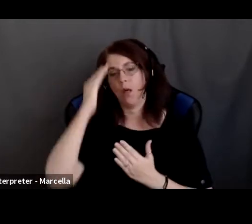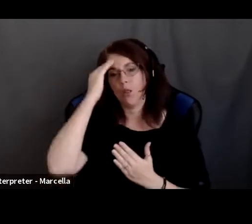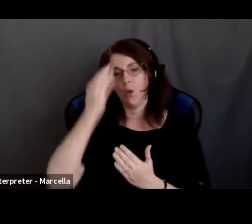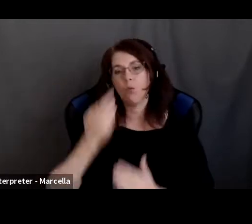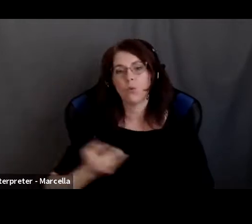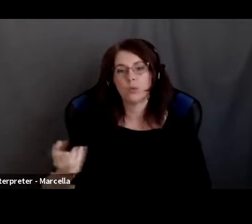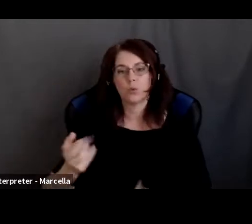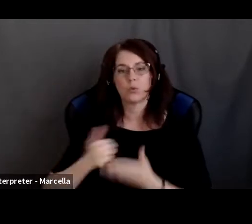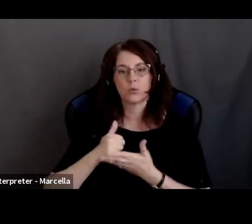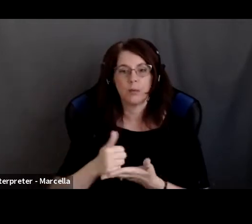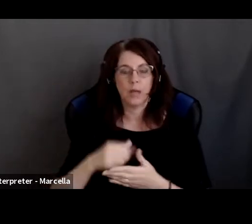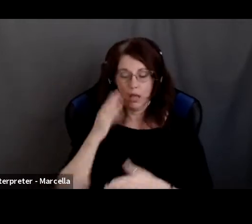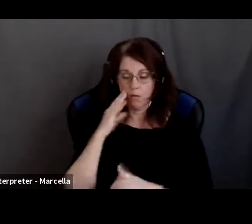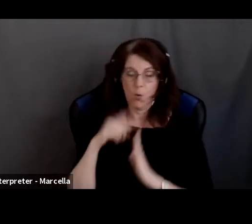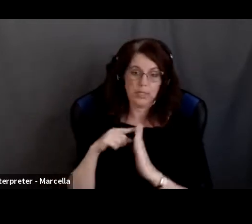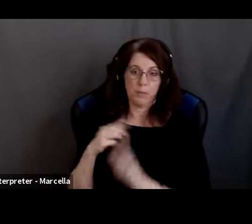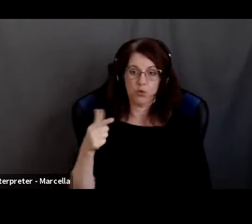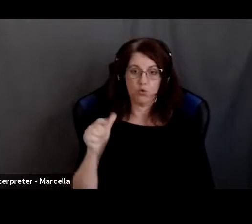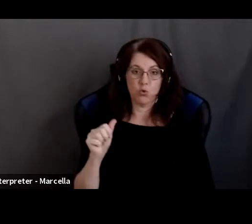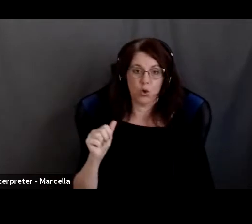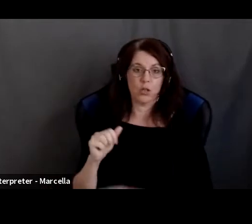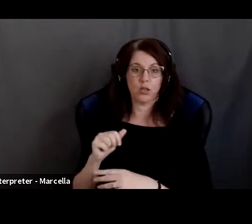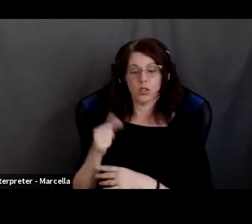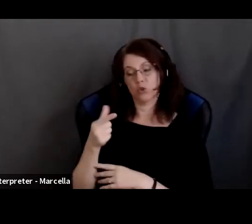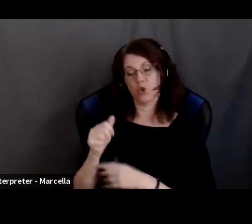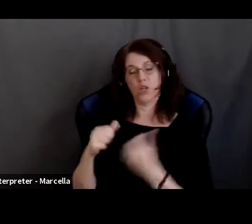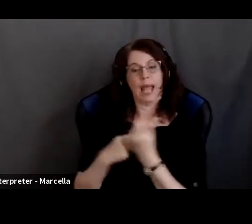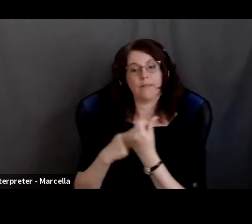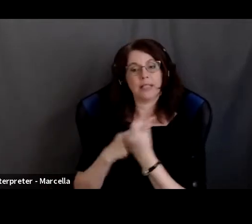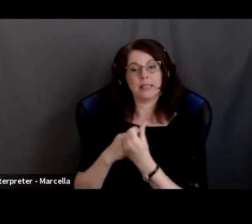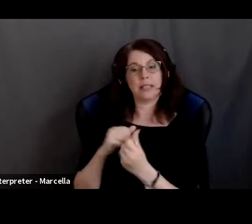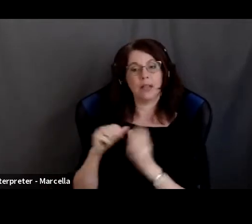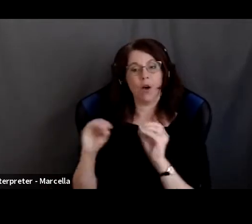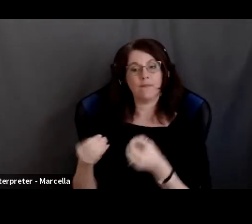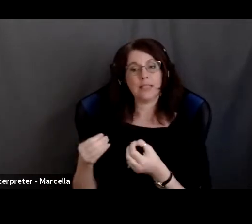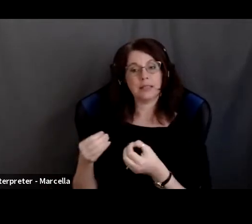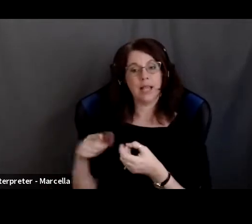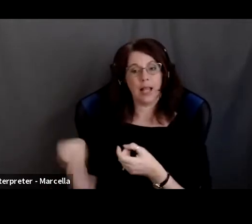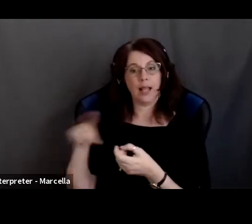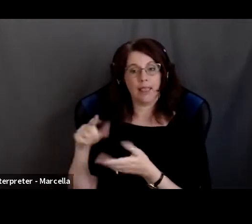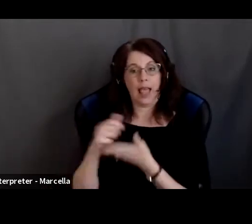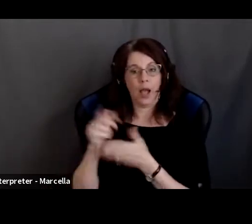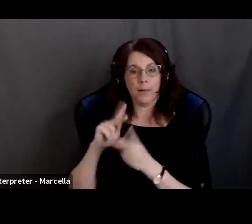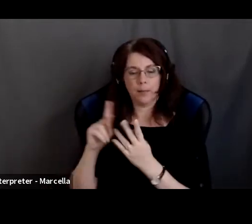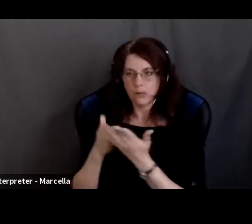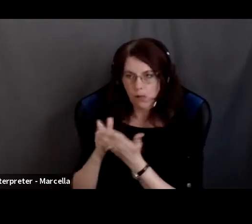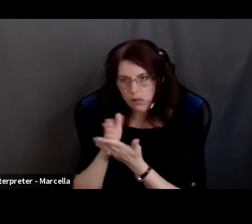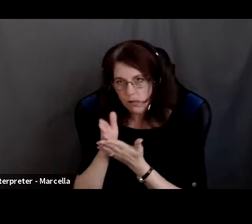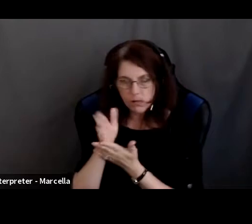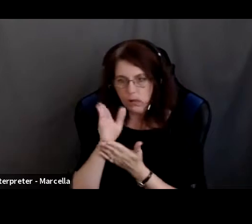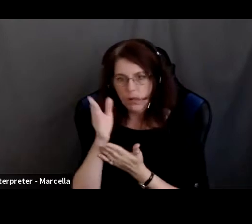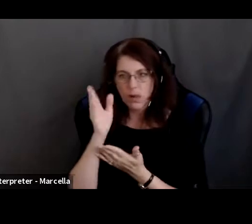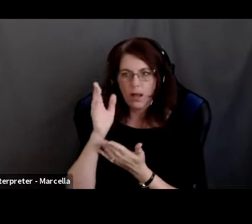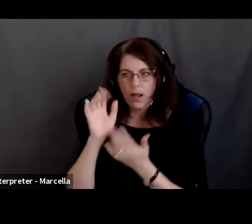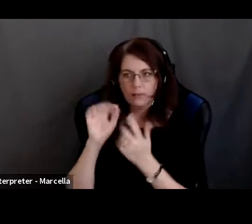that. Like in Georgia, ours is called the Georgia Advocacy Office, and they've helped people with kind of navigating that